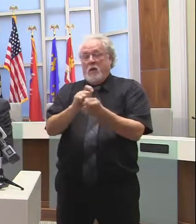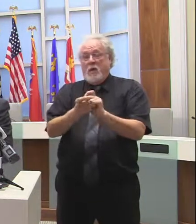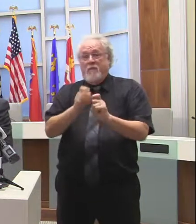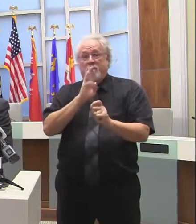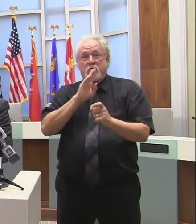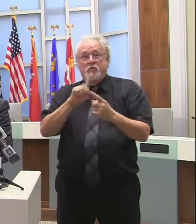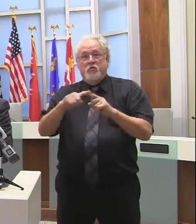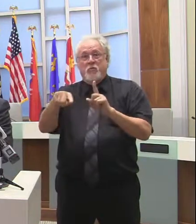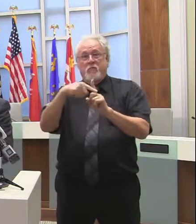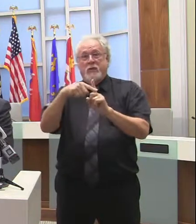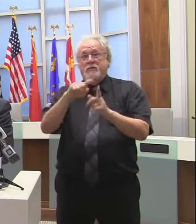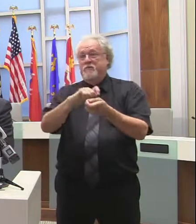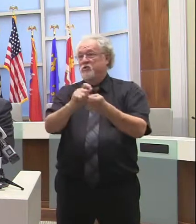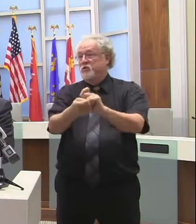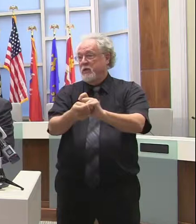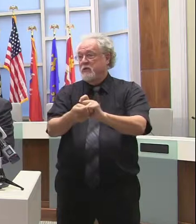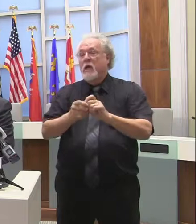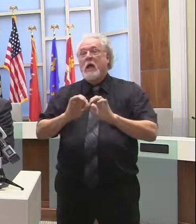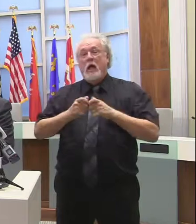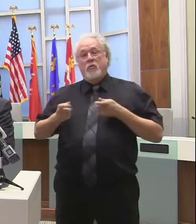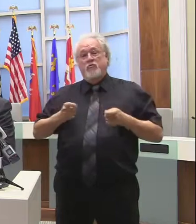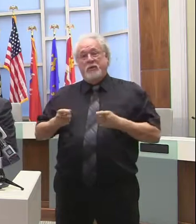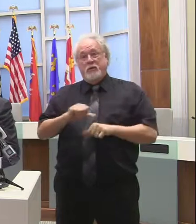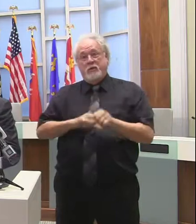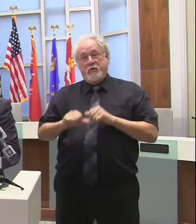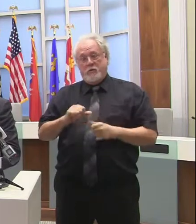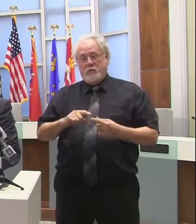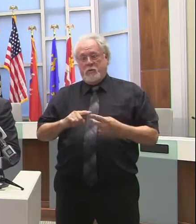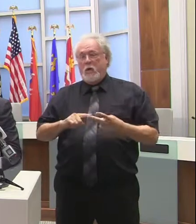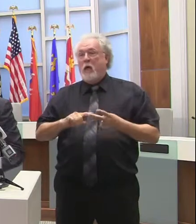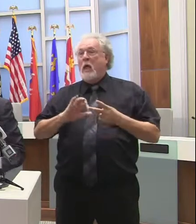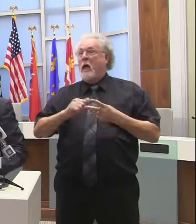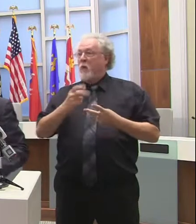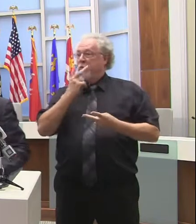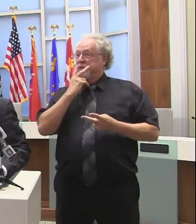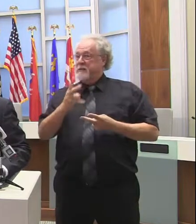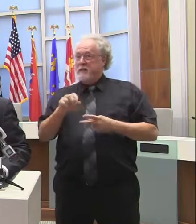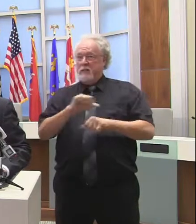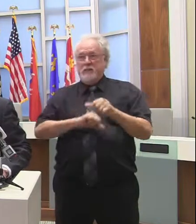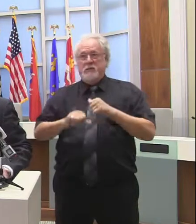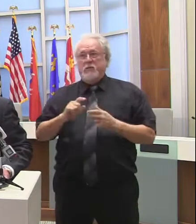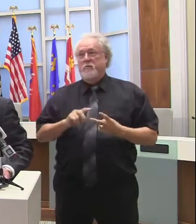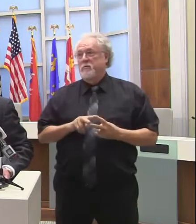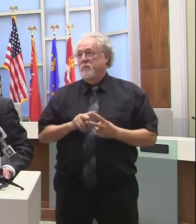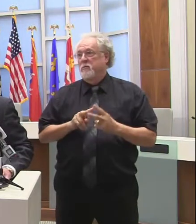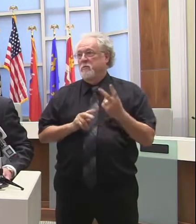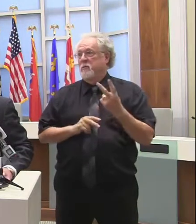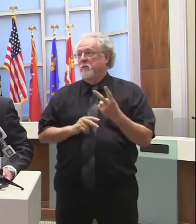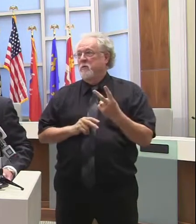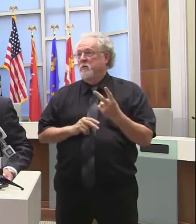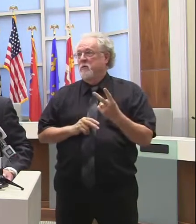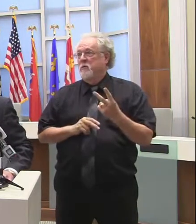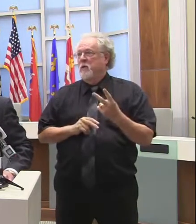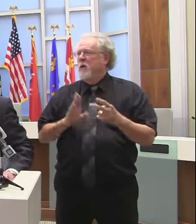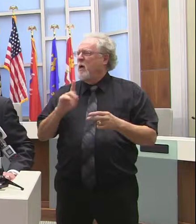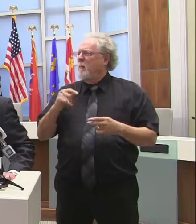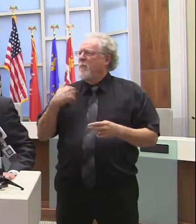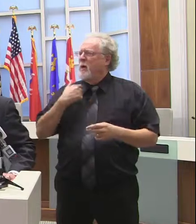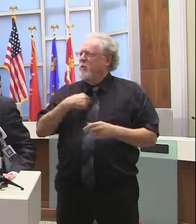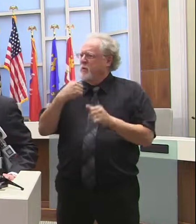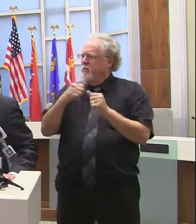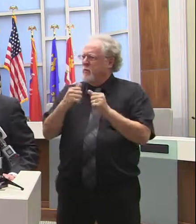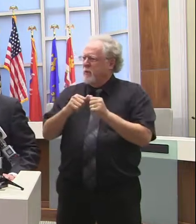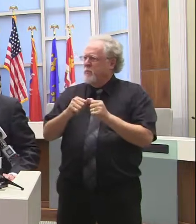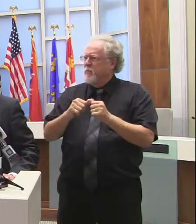into positive change, change in how we treat one another, change how we see one another. But we should